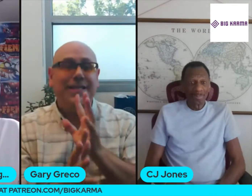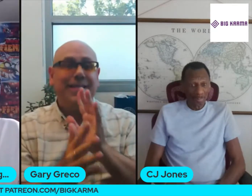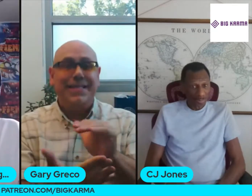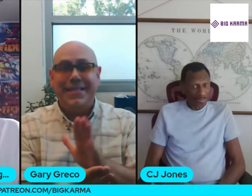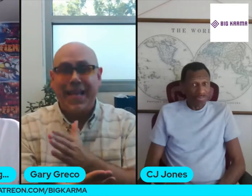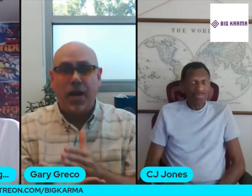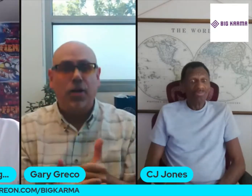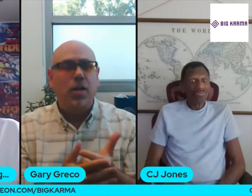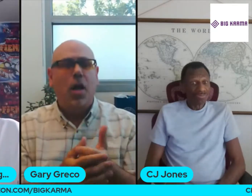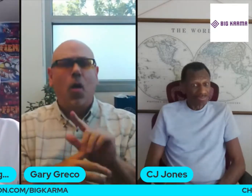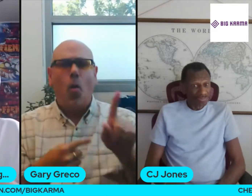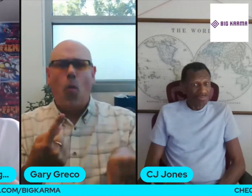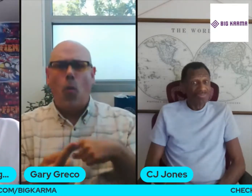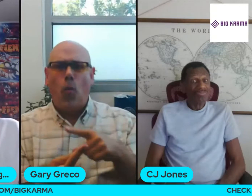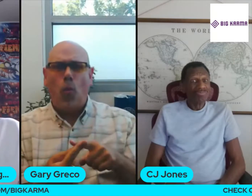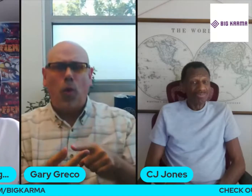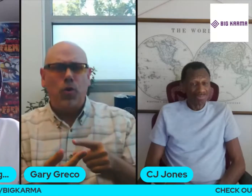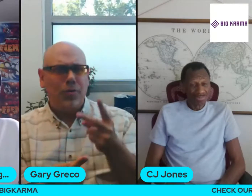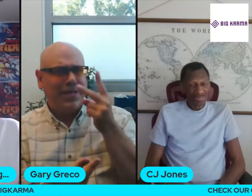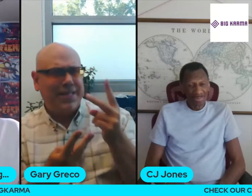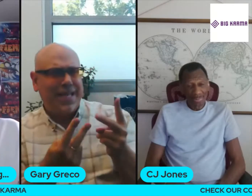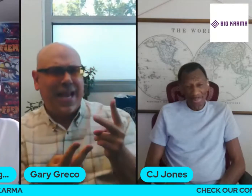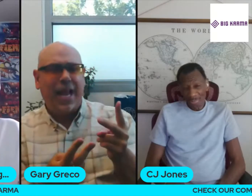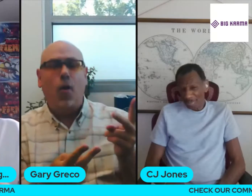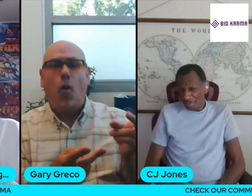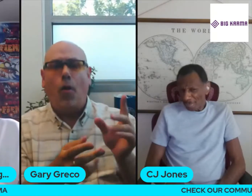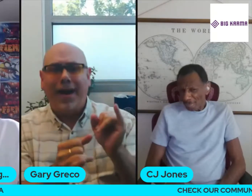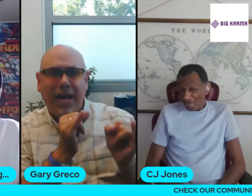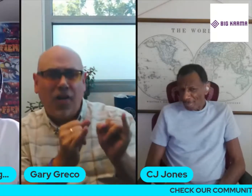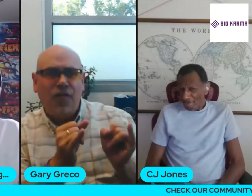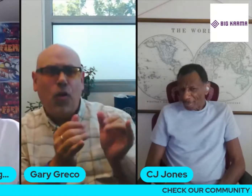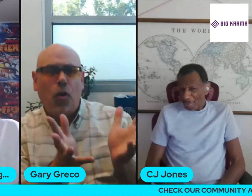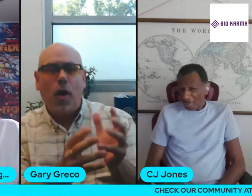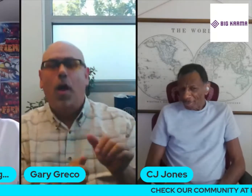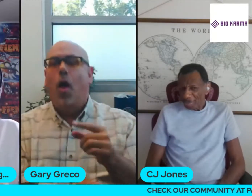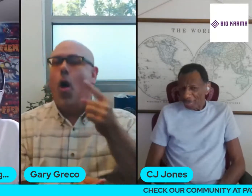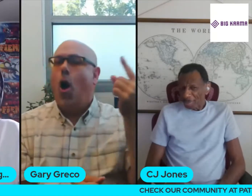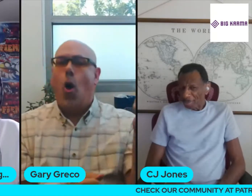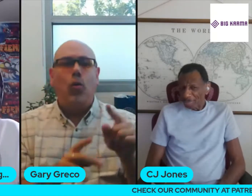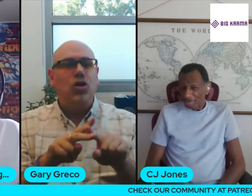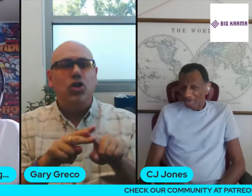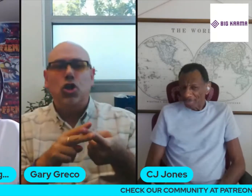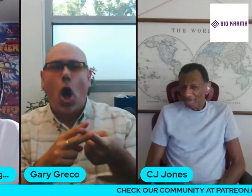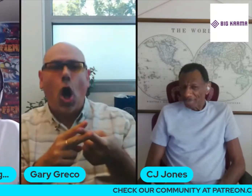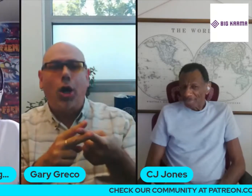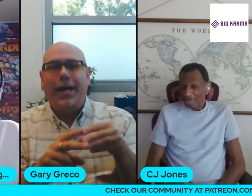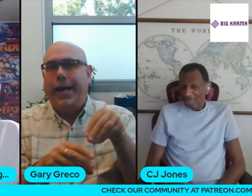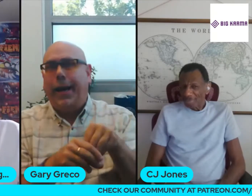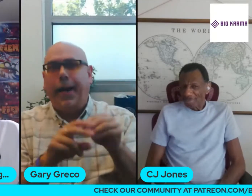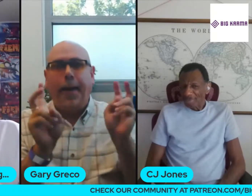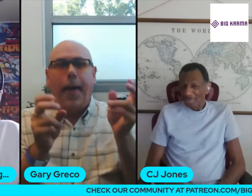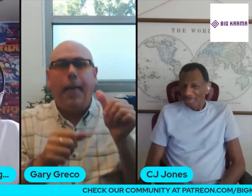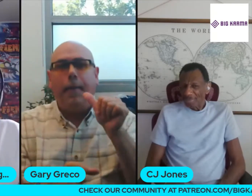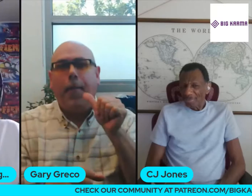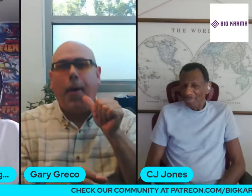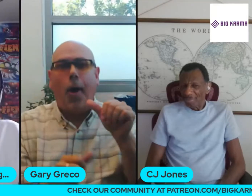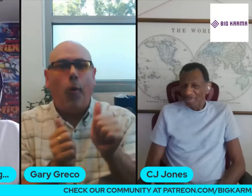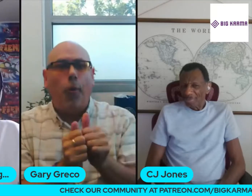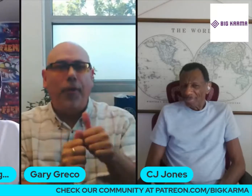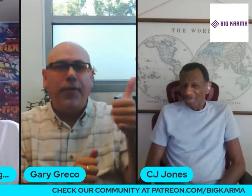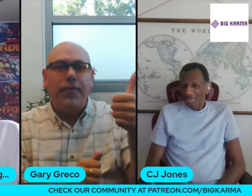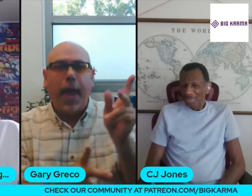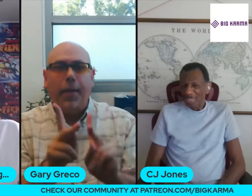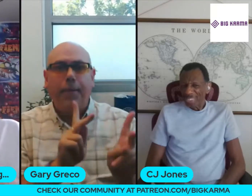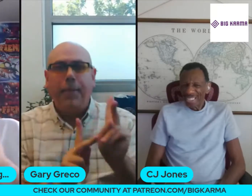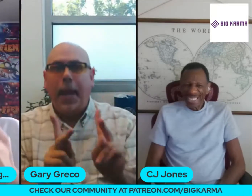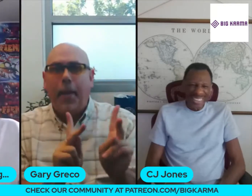the interview, they will always tell you, we started in a bar with 10 people and nobody was